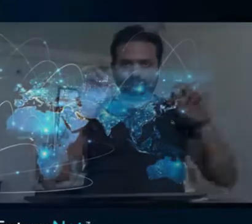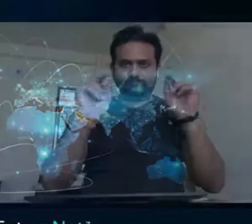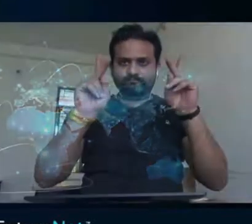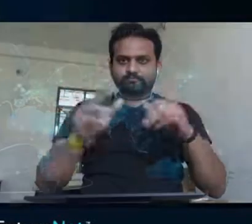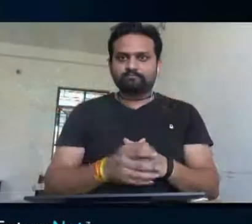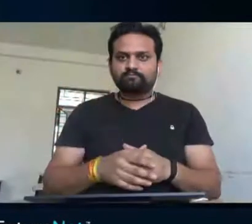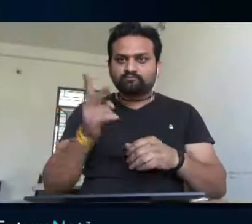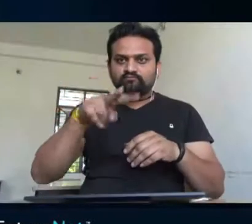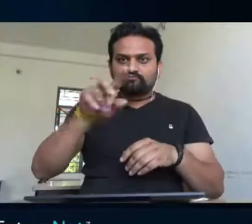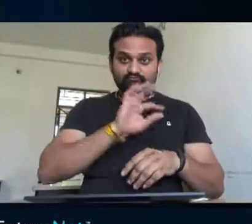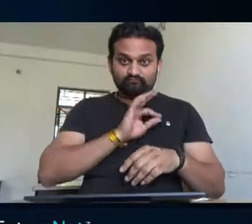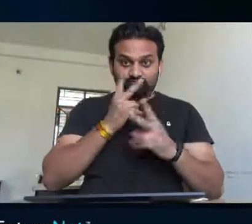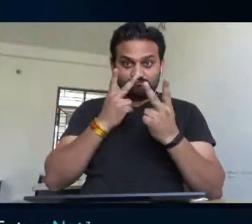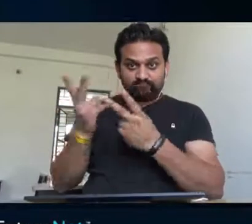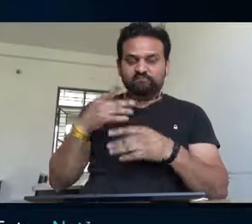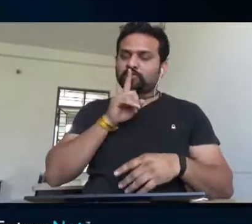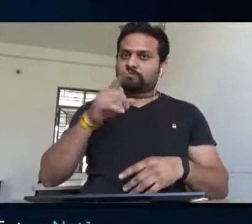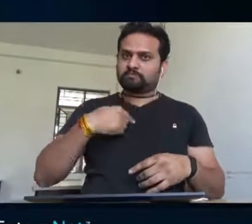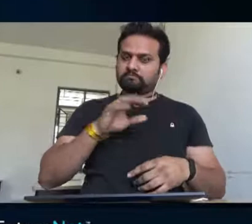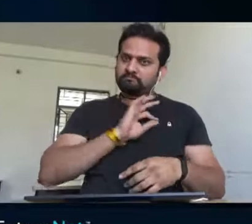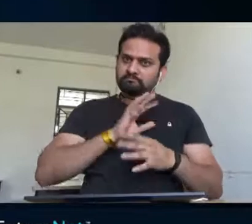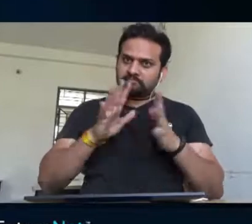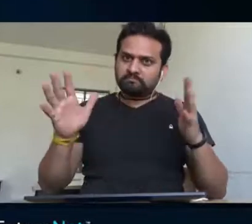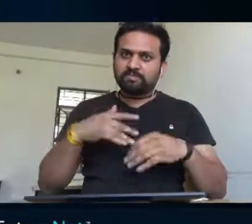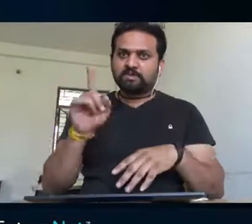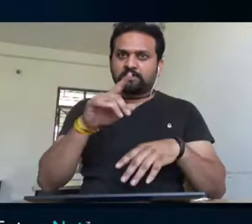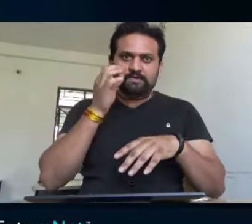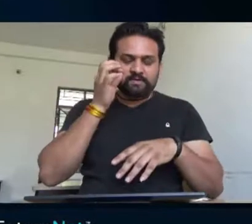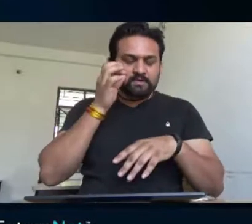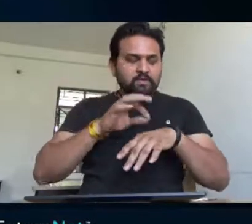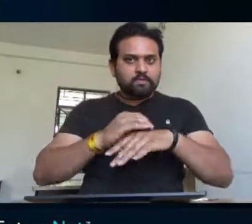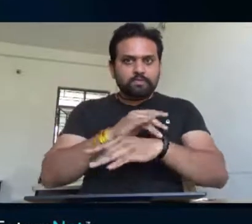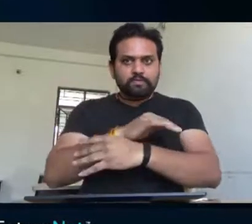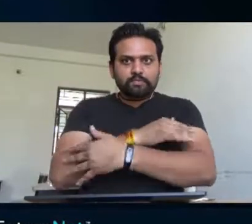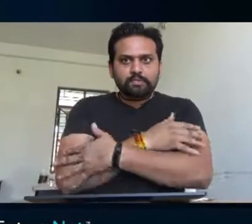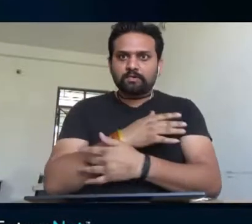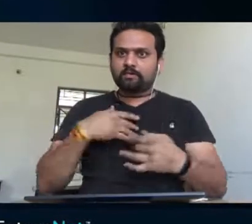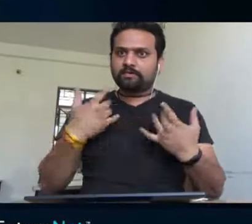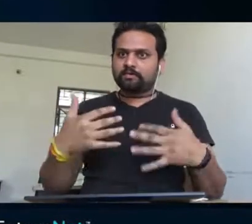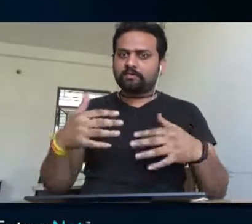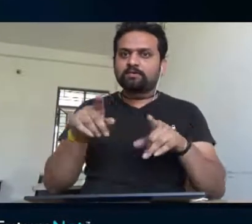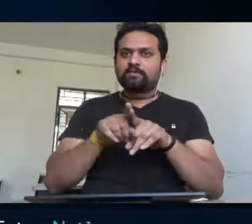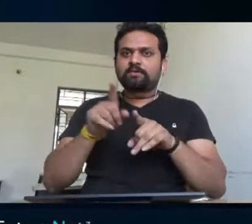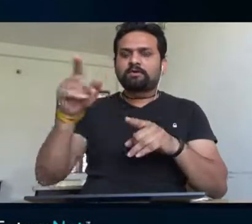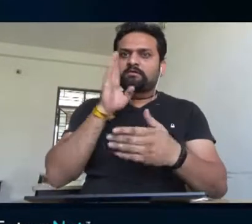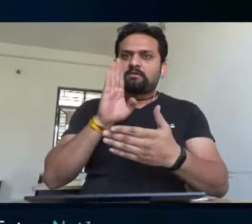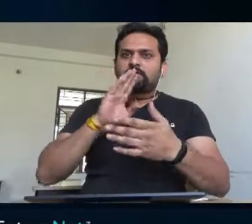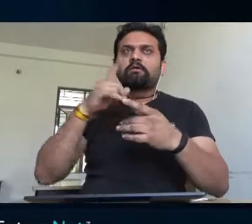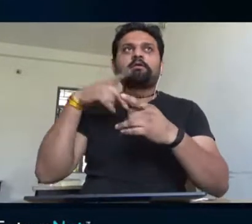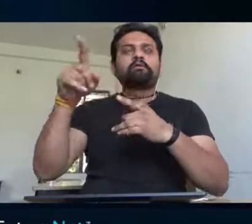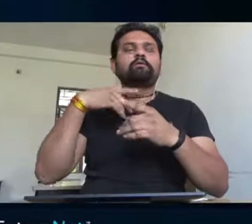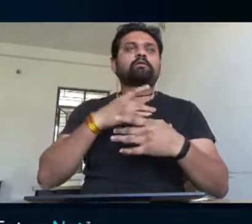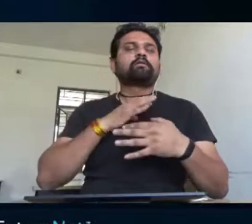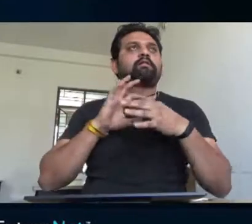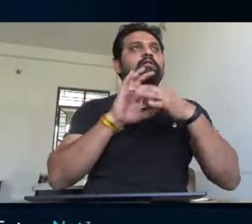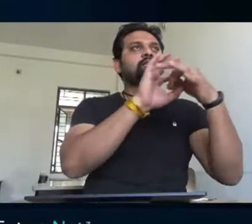Okay, do you like it? I like it. I have chicken skin when I listen to that song, because I have so fantastic memories